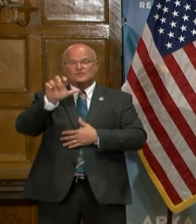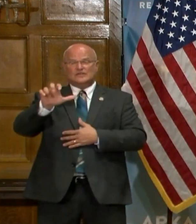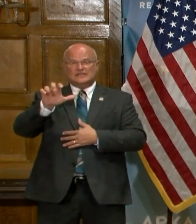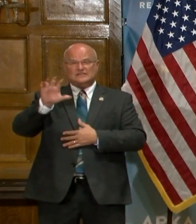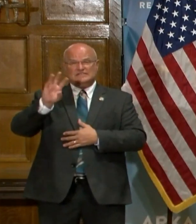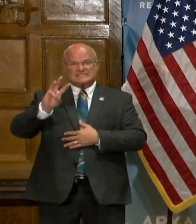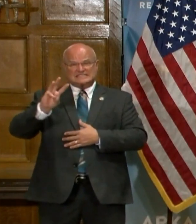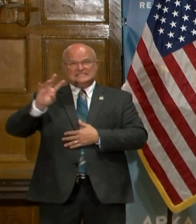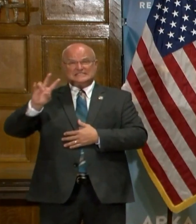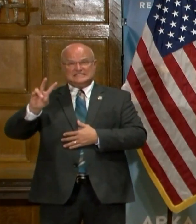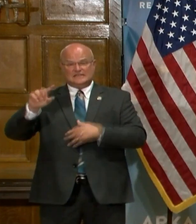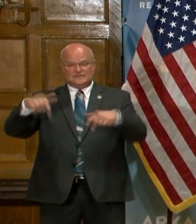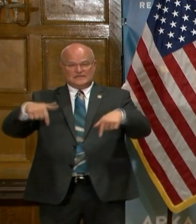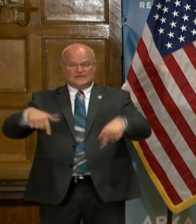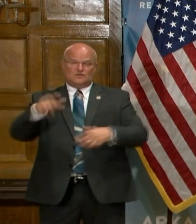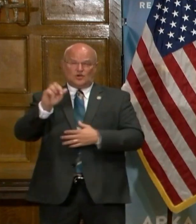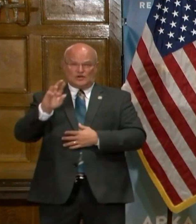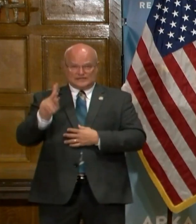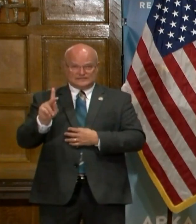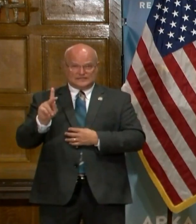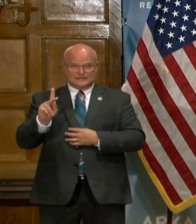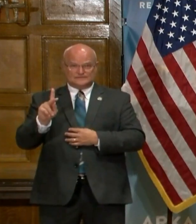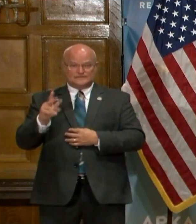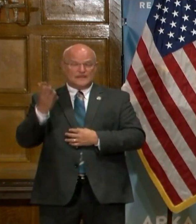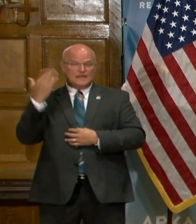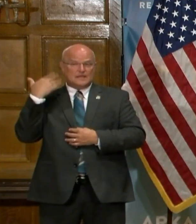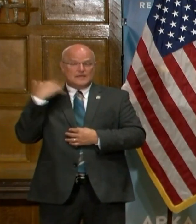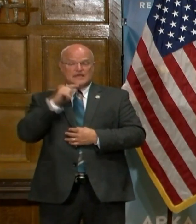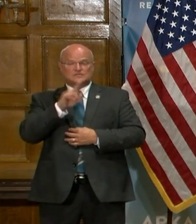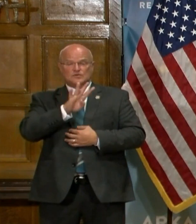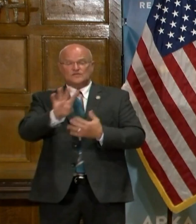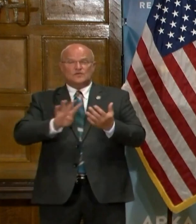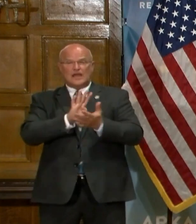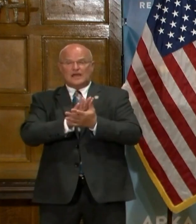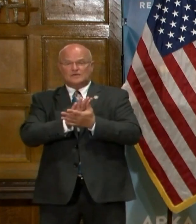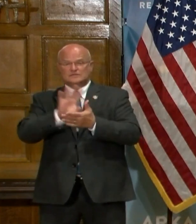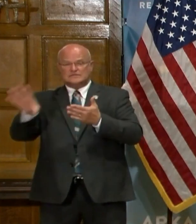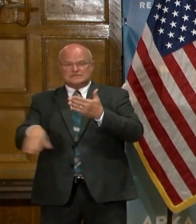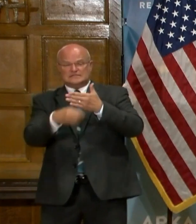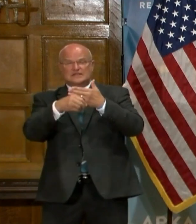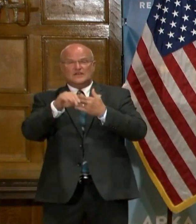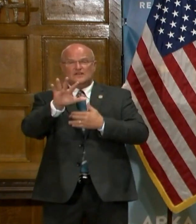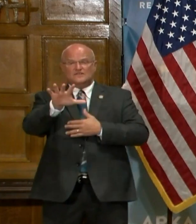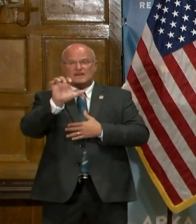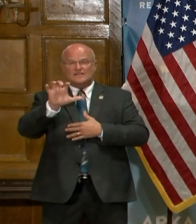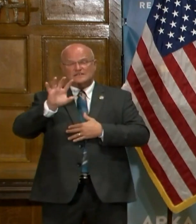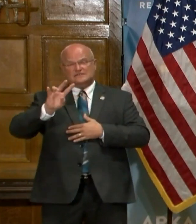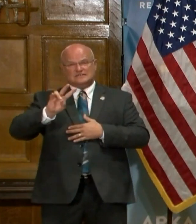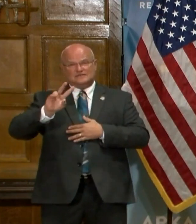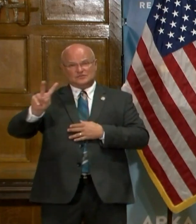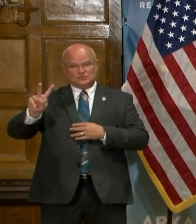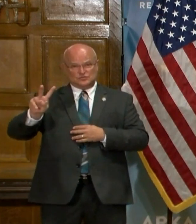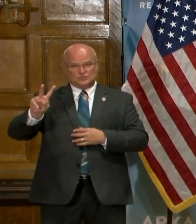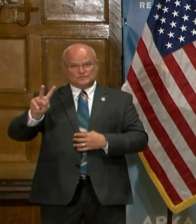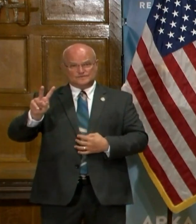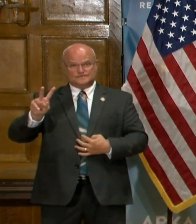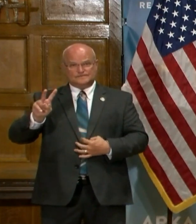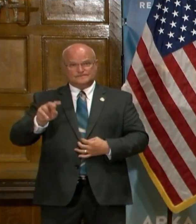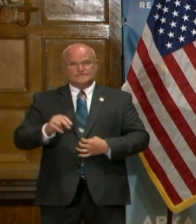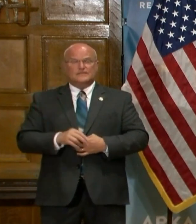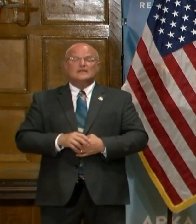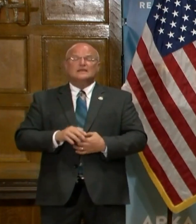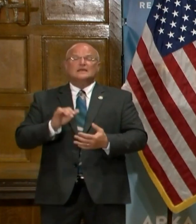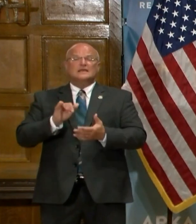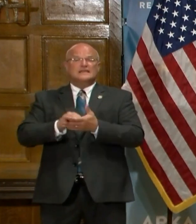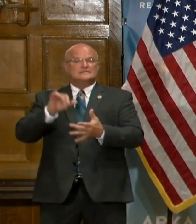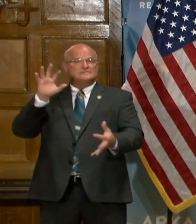28,367 cases in Arkansas. The last 24 hours we added an additional 572 cases.